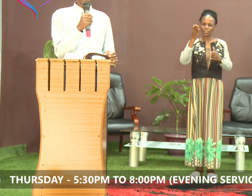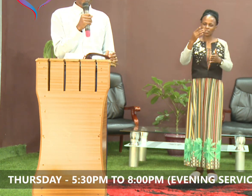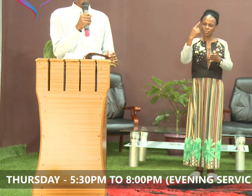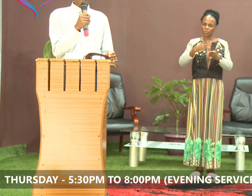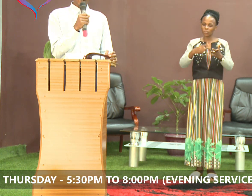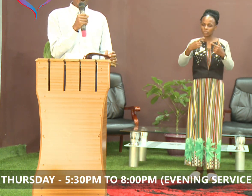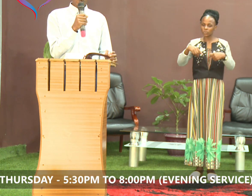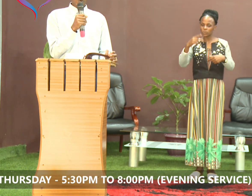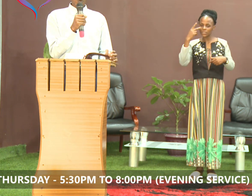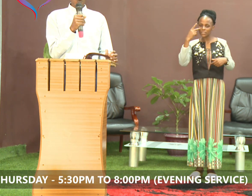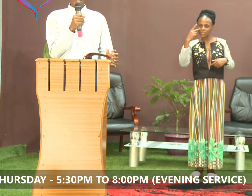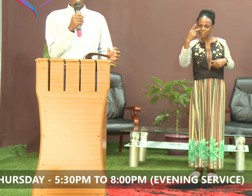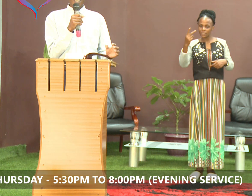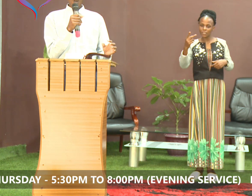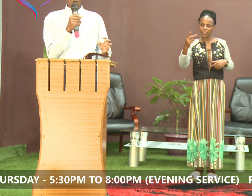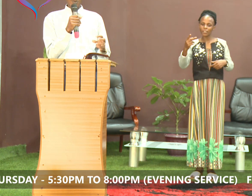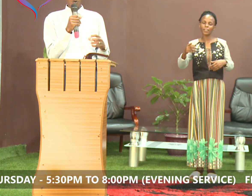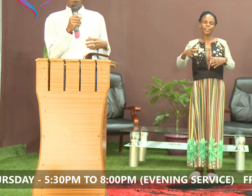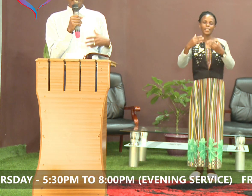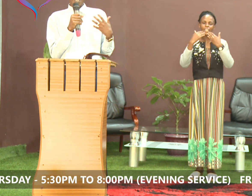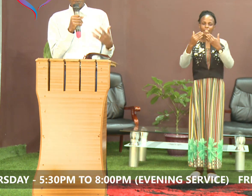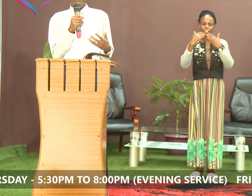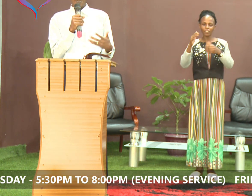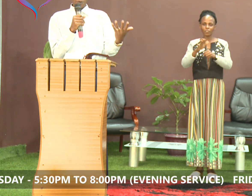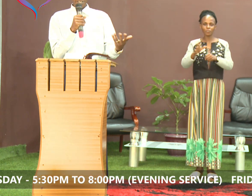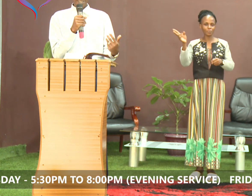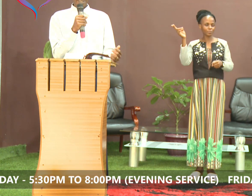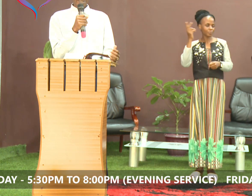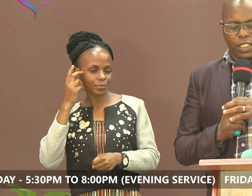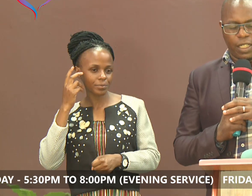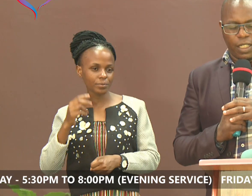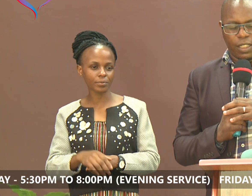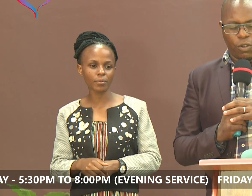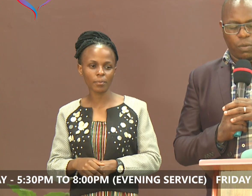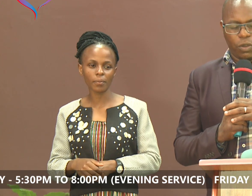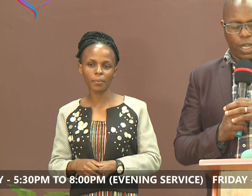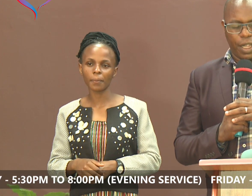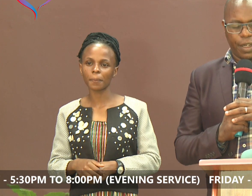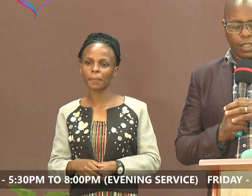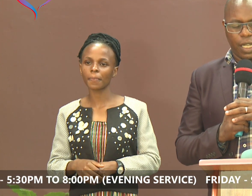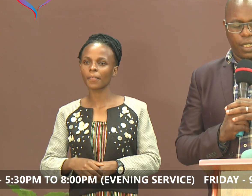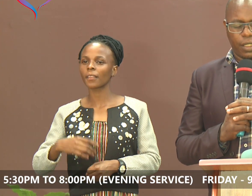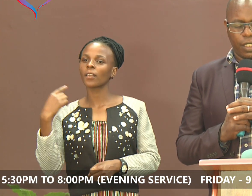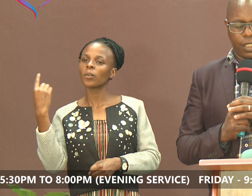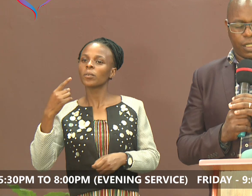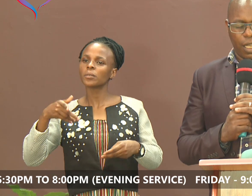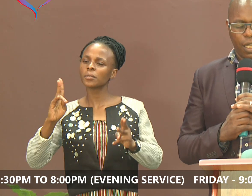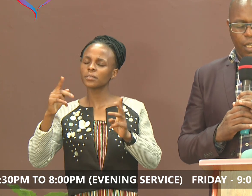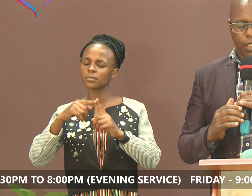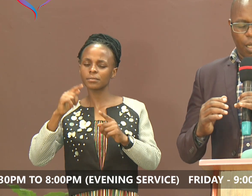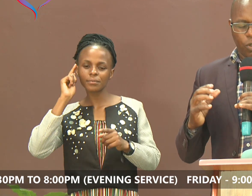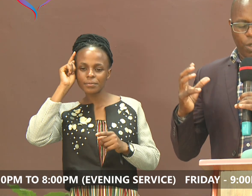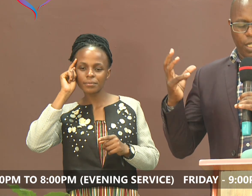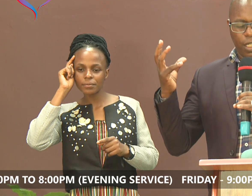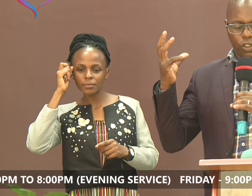listening. Waliwo okuwuliriza okulimu okusiima byowulira. Appreciative listening, the only way you can understand it is